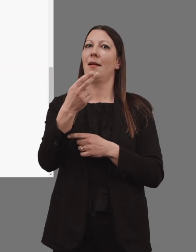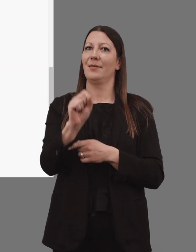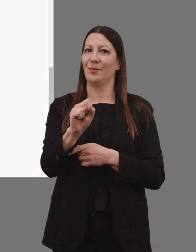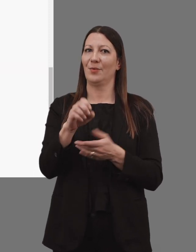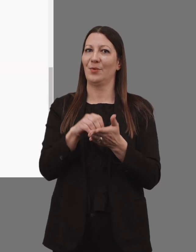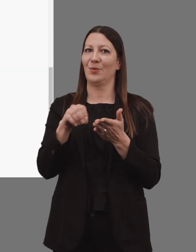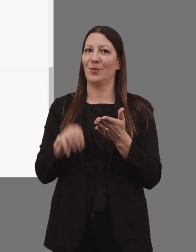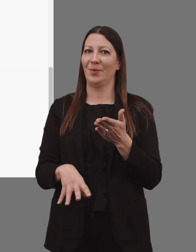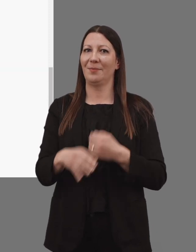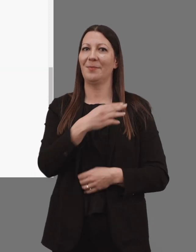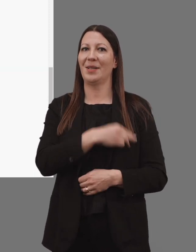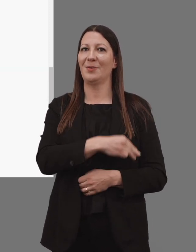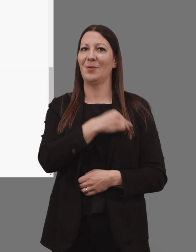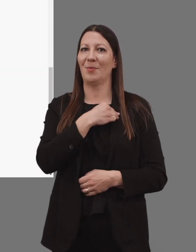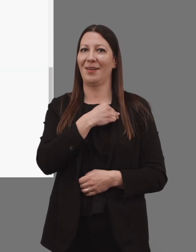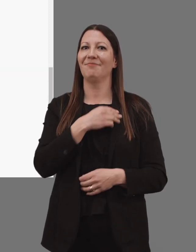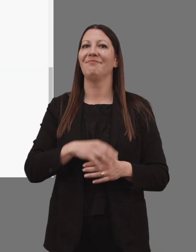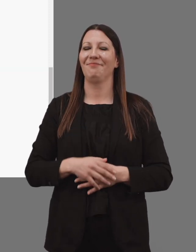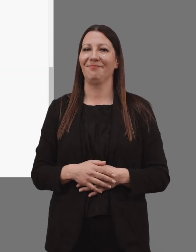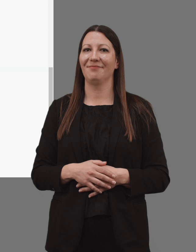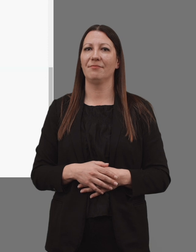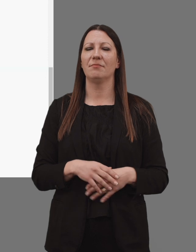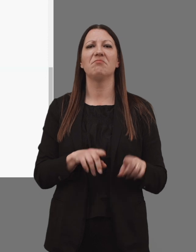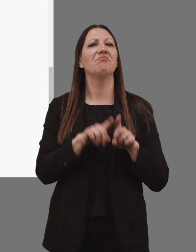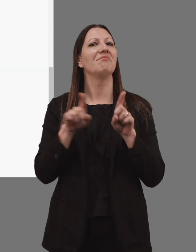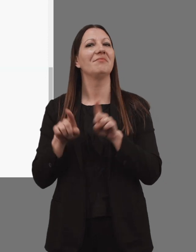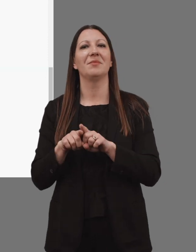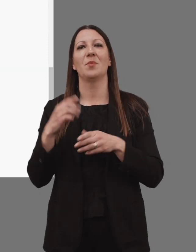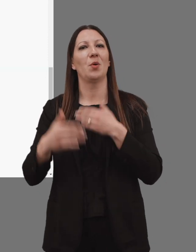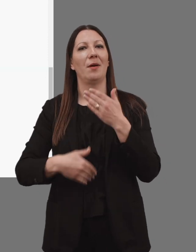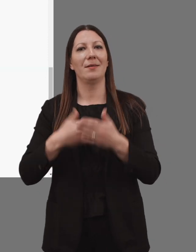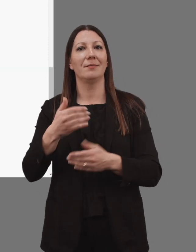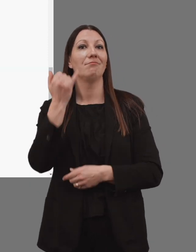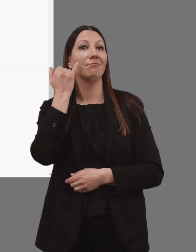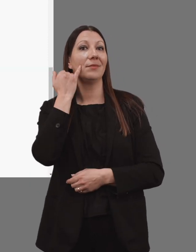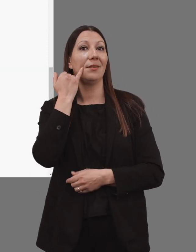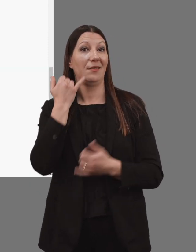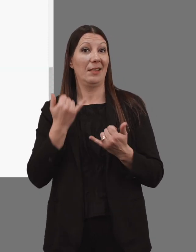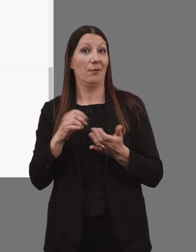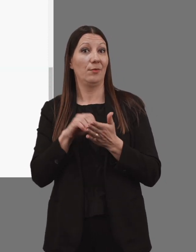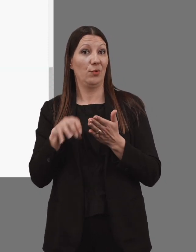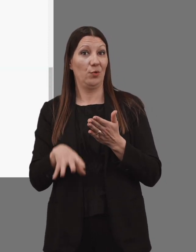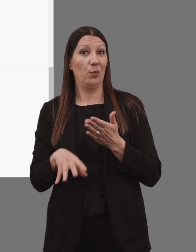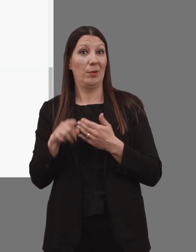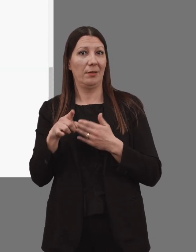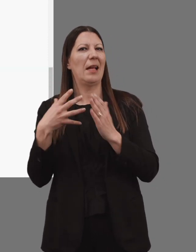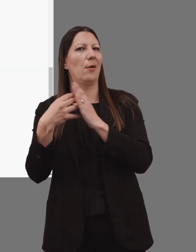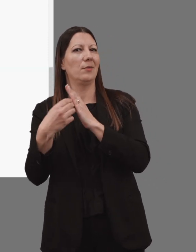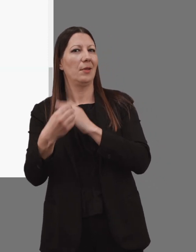Manitoba. It is the same process if you are a current student from outside of the province as